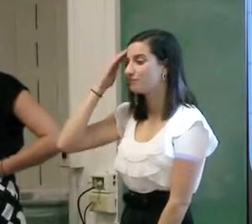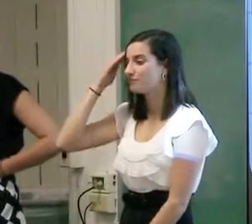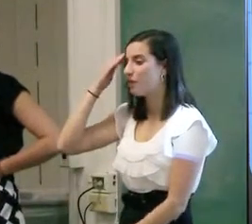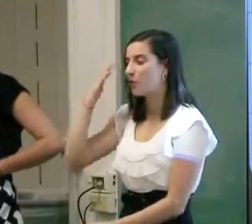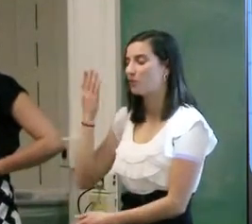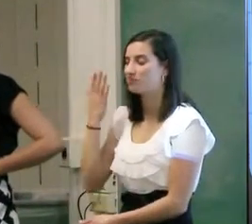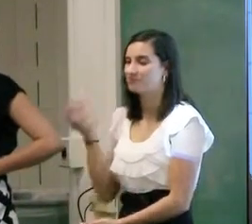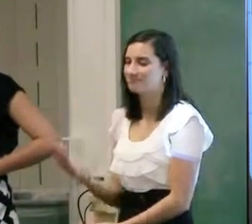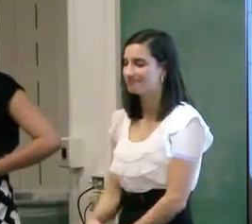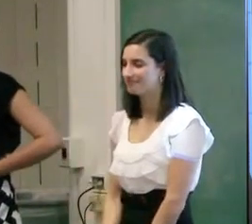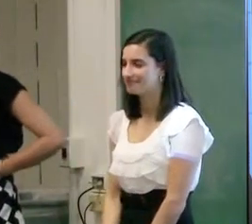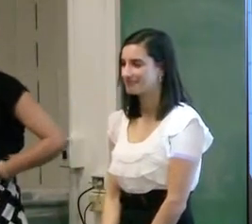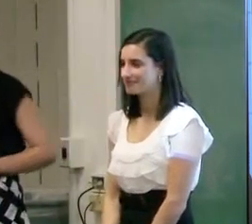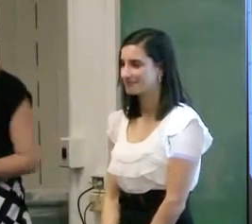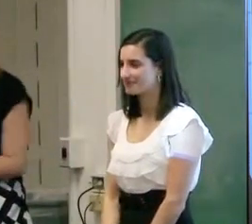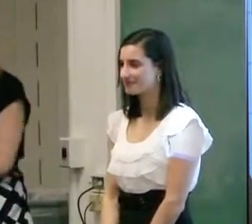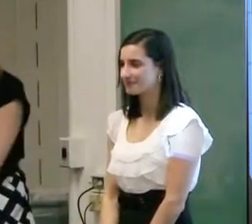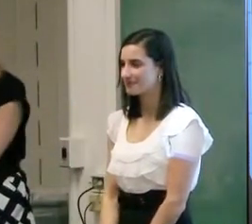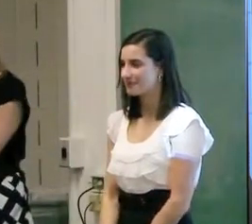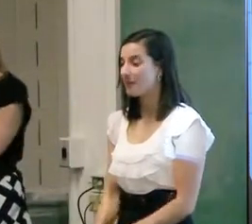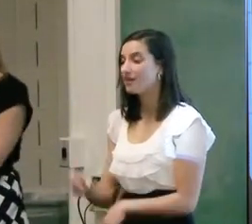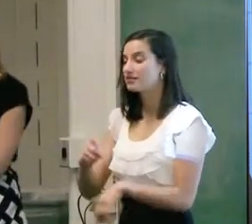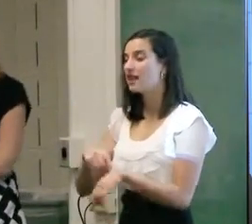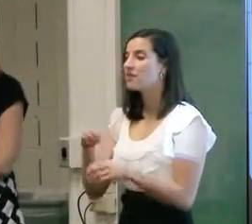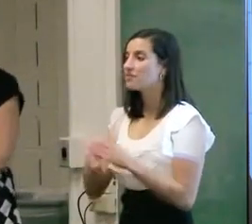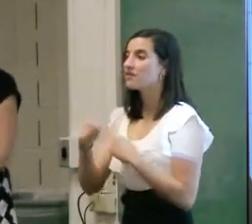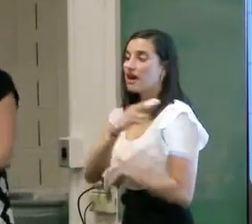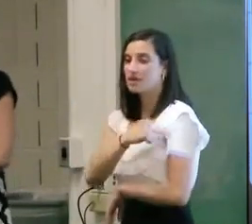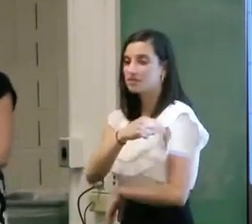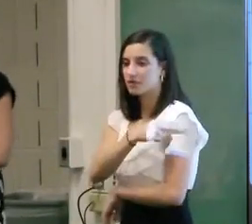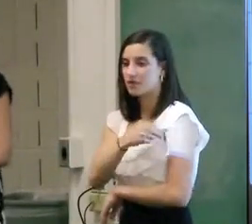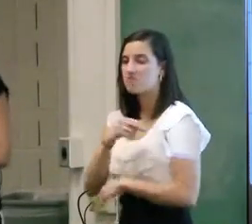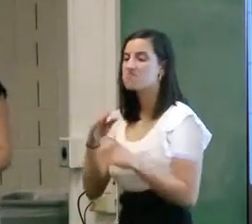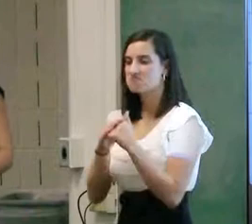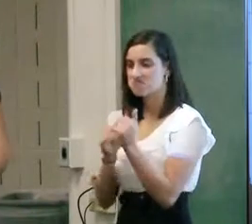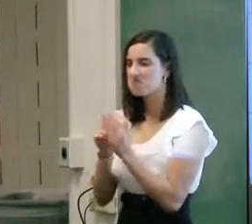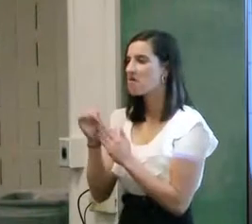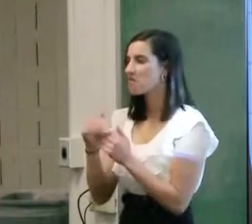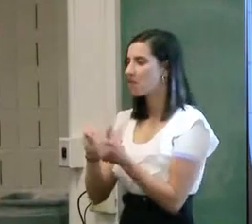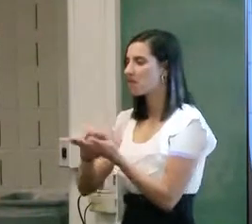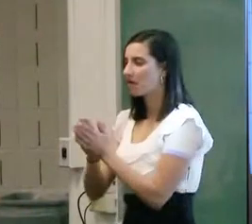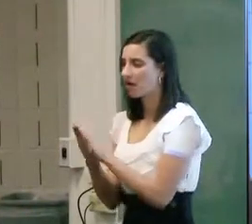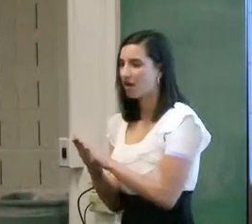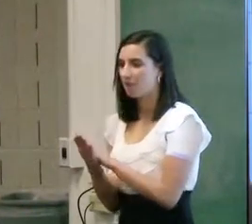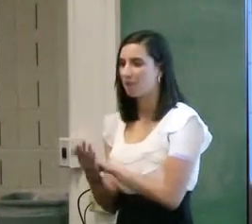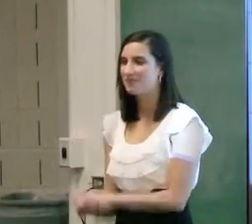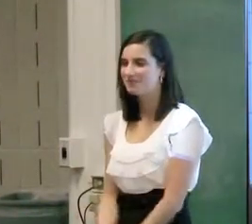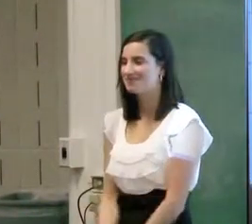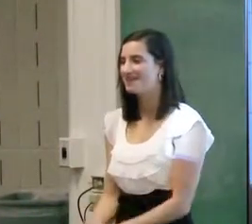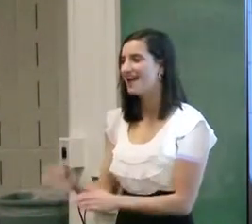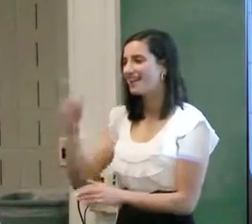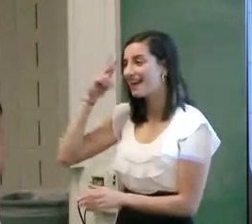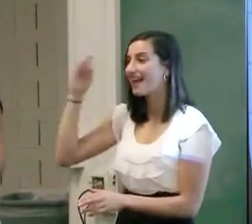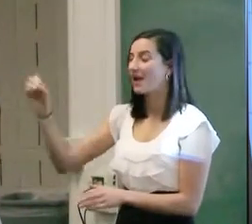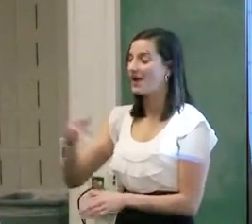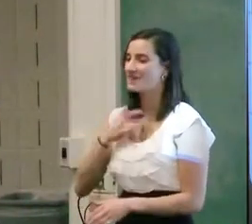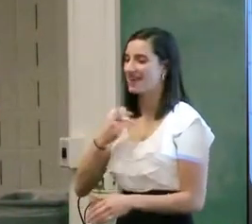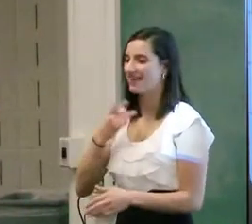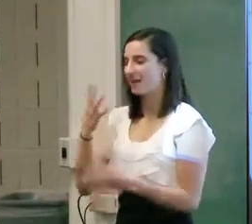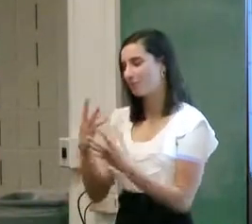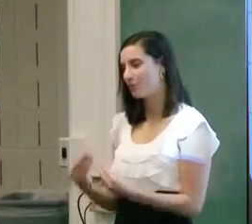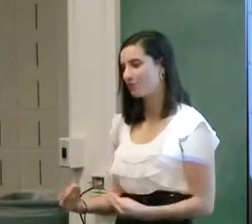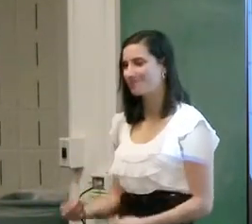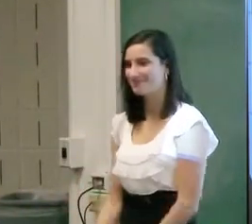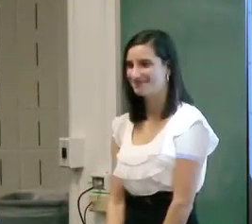me. But throughout my time at the hospital, I got more and more comfortable, and the passing out feeling kind of went away.